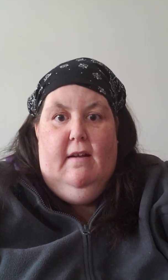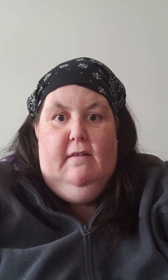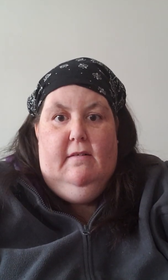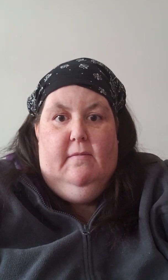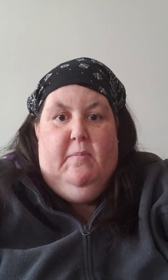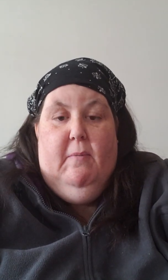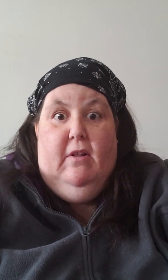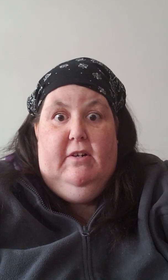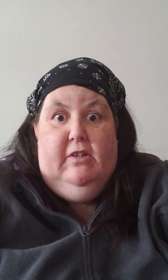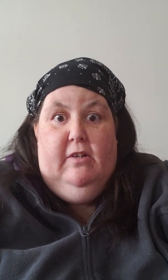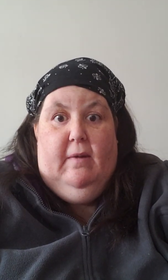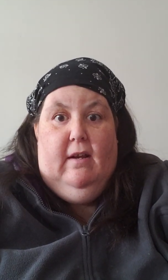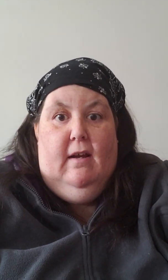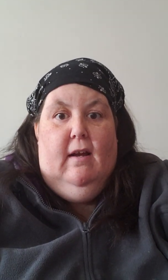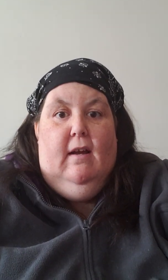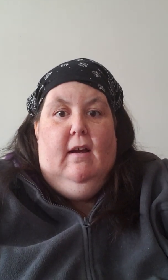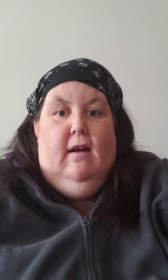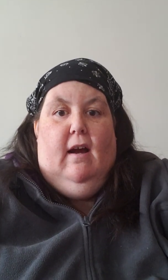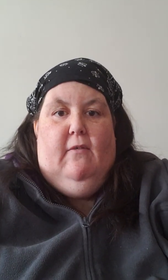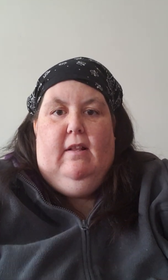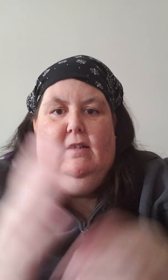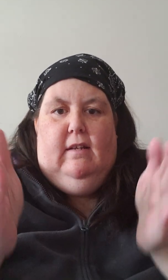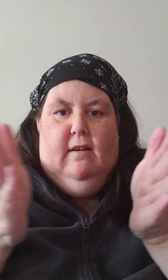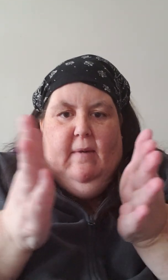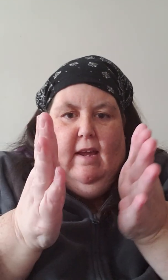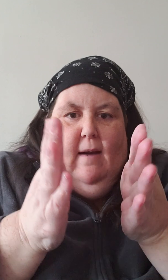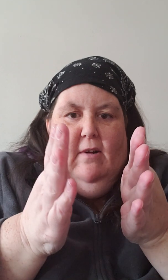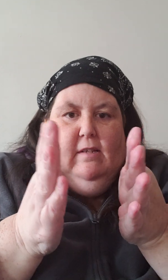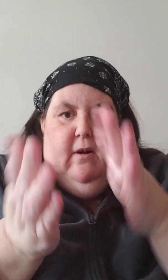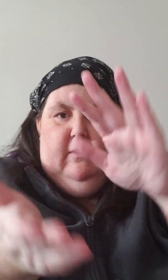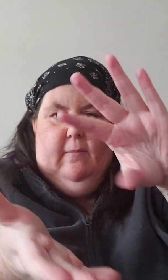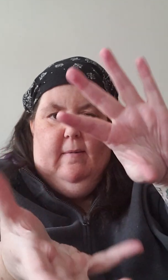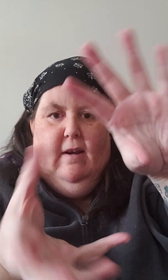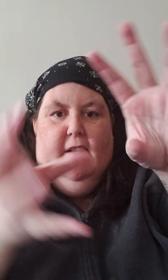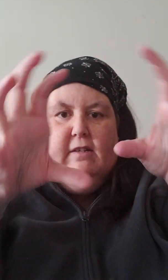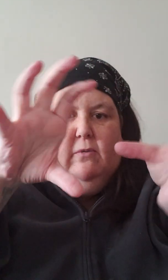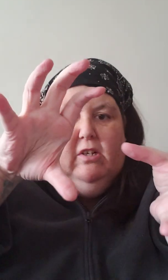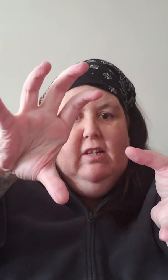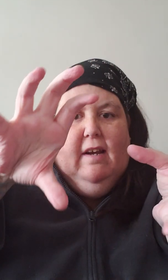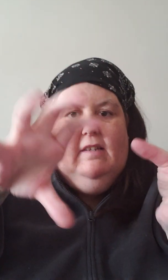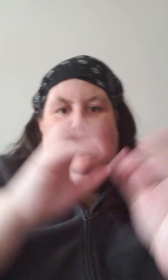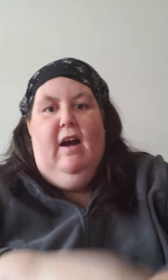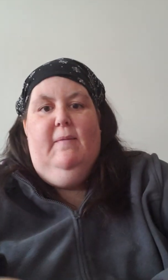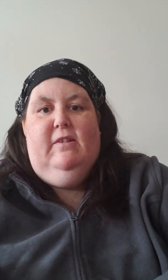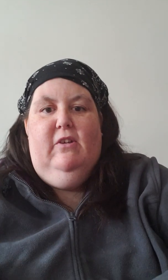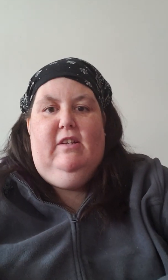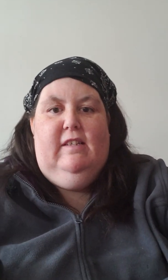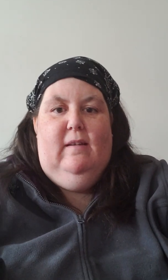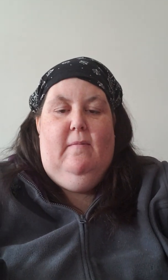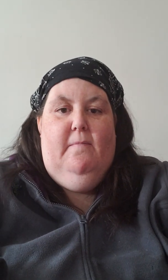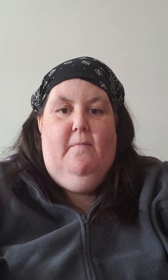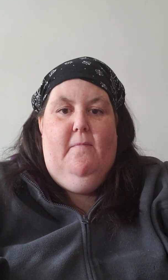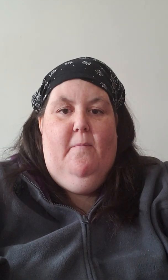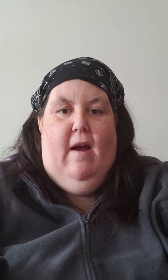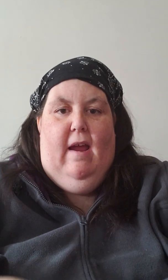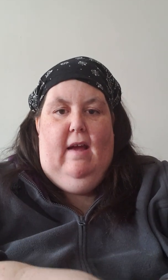and people understood me. I realized my camera is small, so maybe I need to switch it next time so you could see my hands.